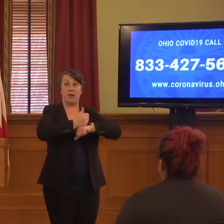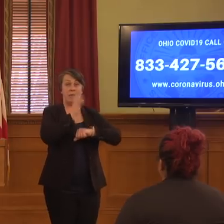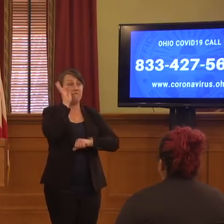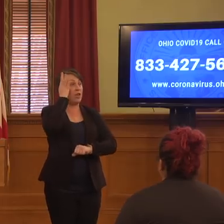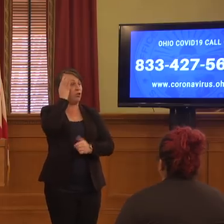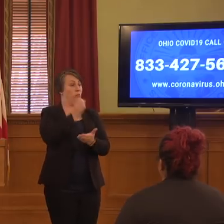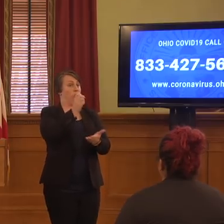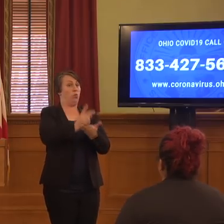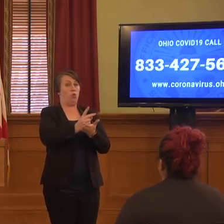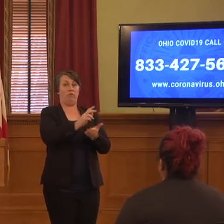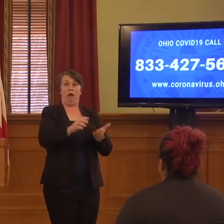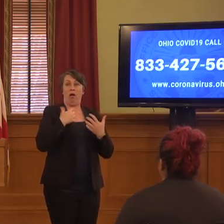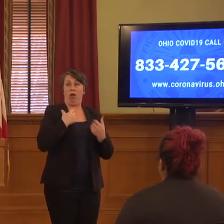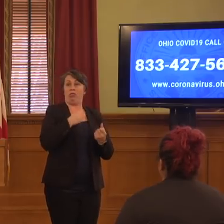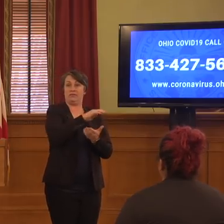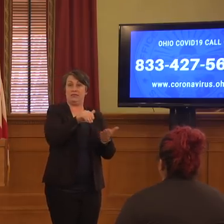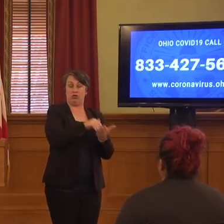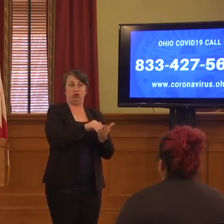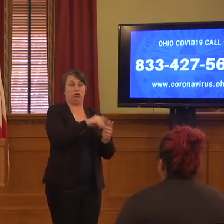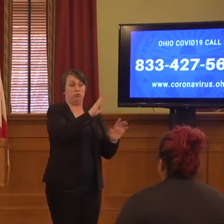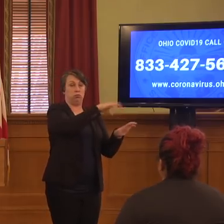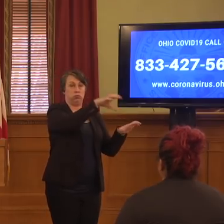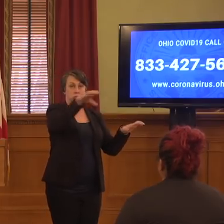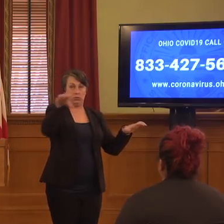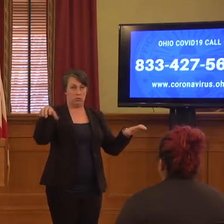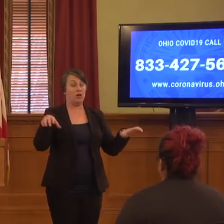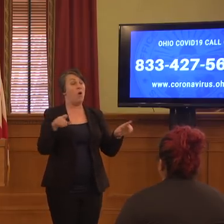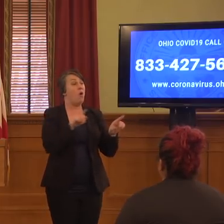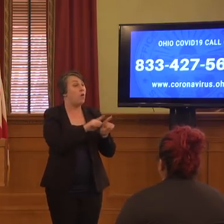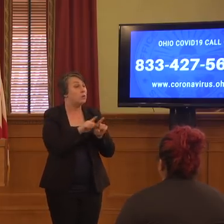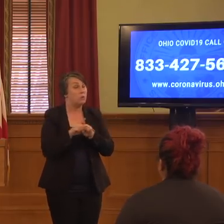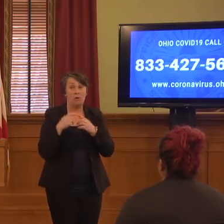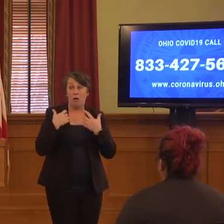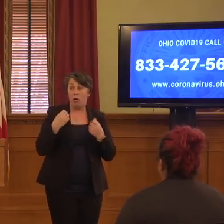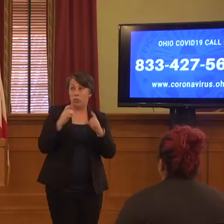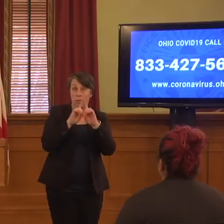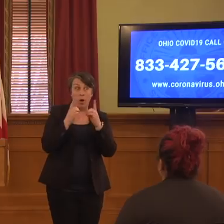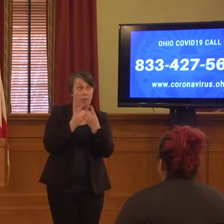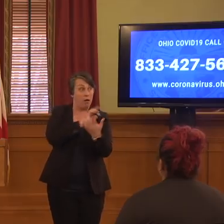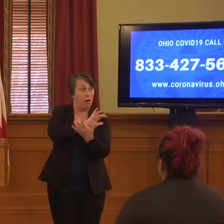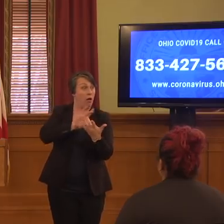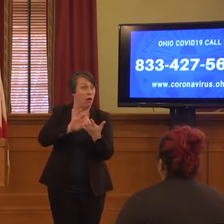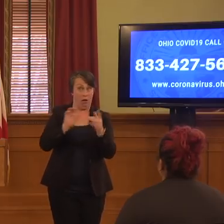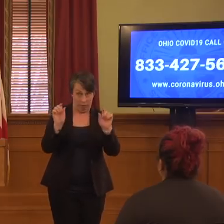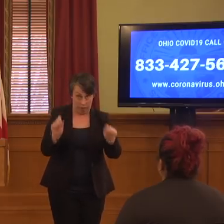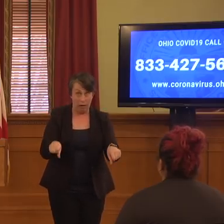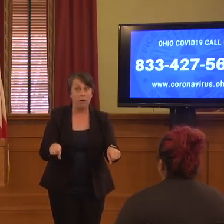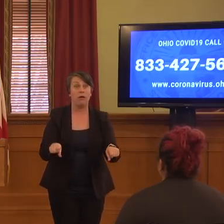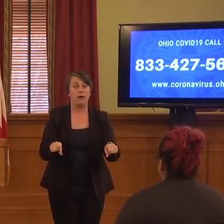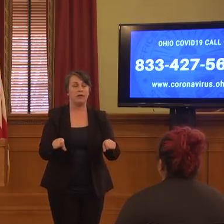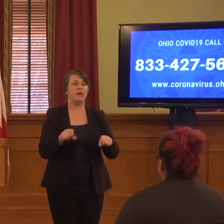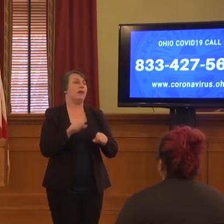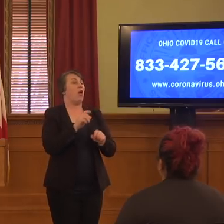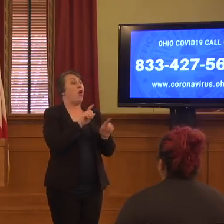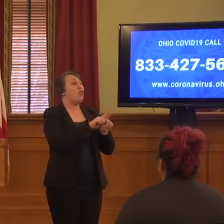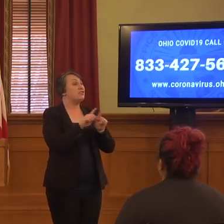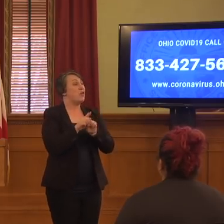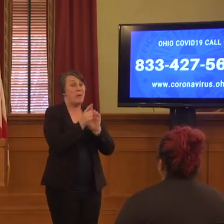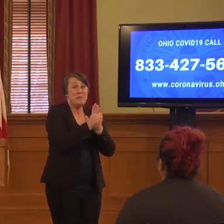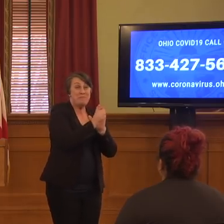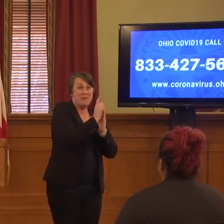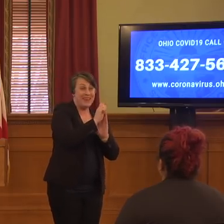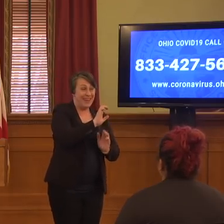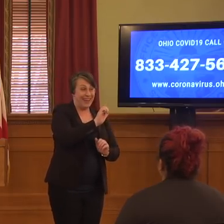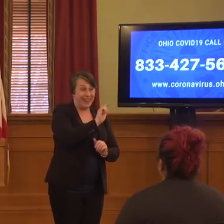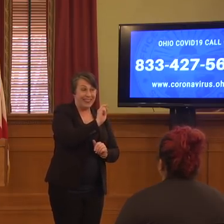definitely have folks that can talk to their health departments for guidance on that. There are obviously the minute clinics. A lot of folks are